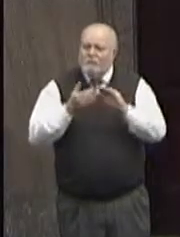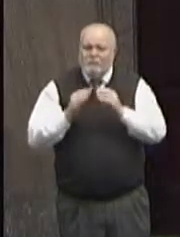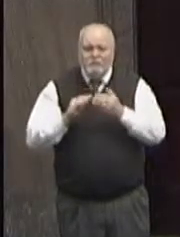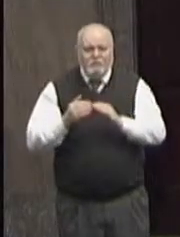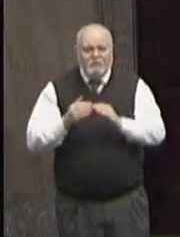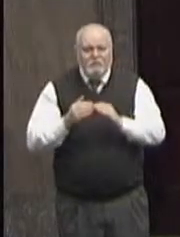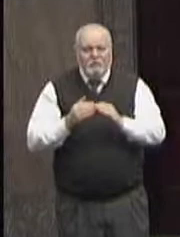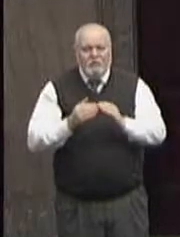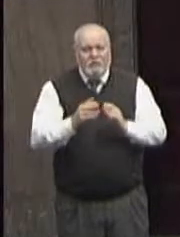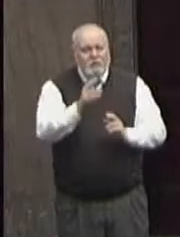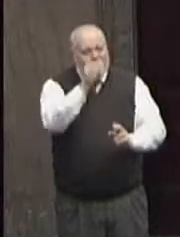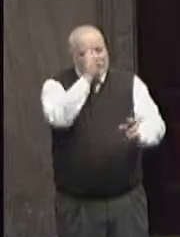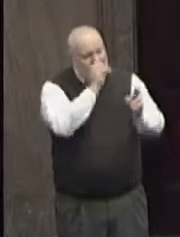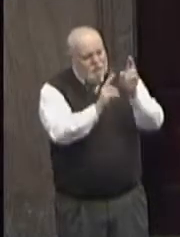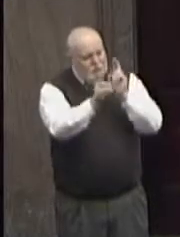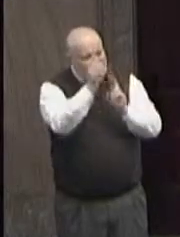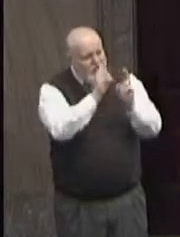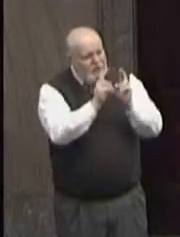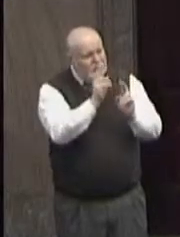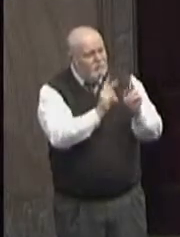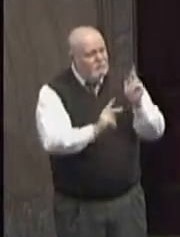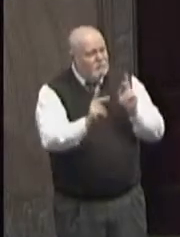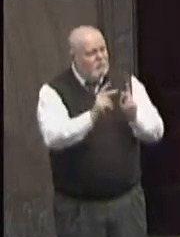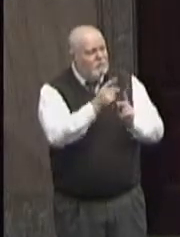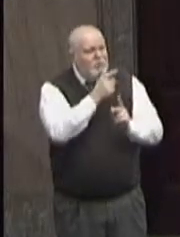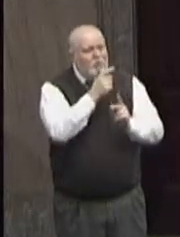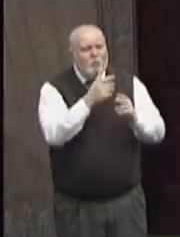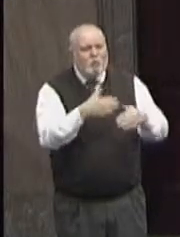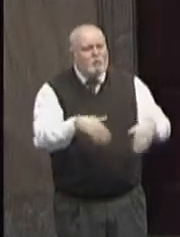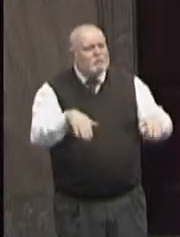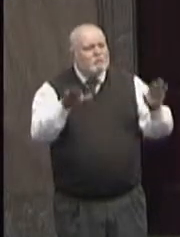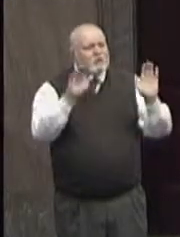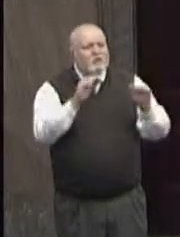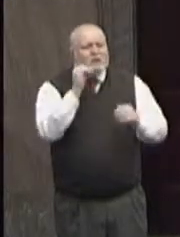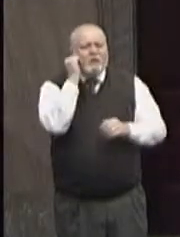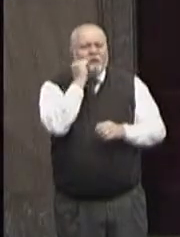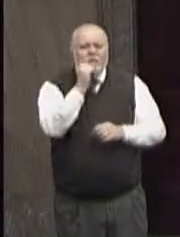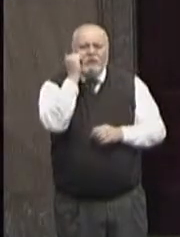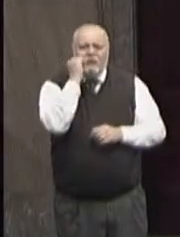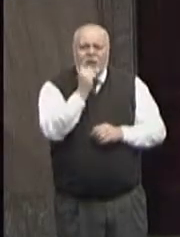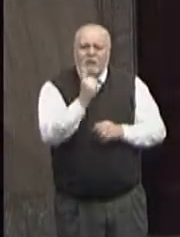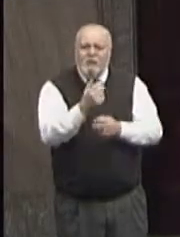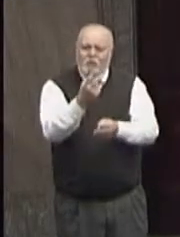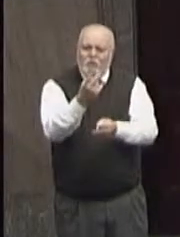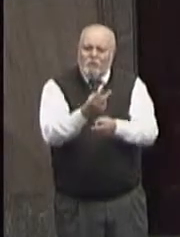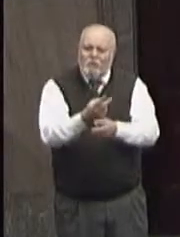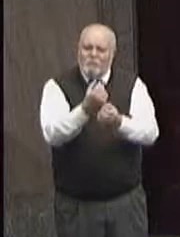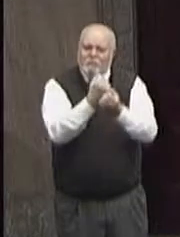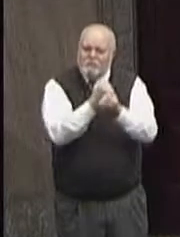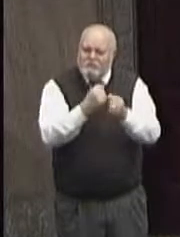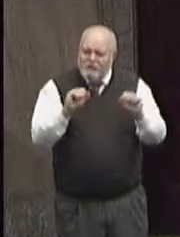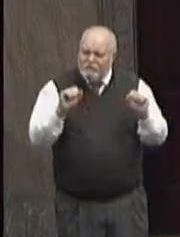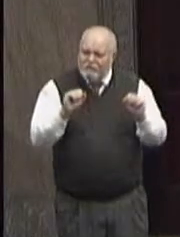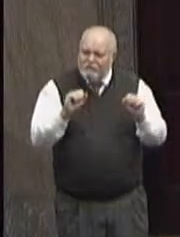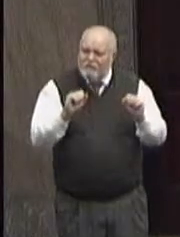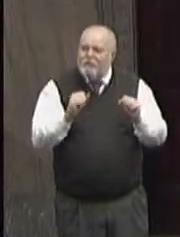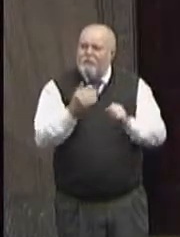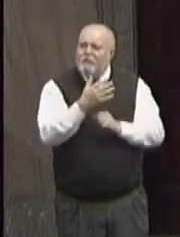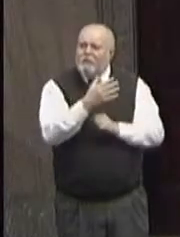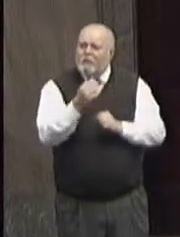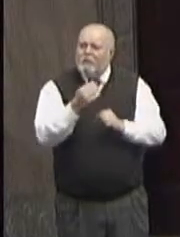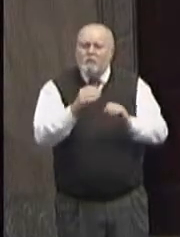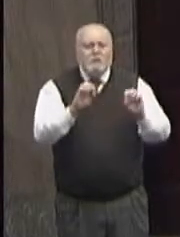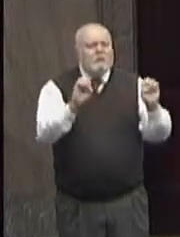to honor those in our community who sacrifice every day to keep us safe and secure,